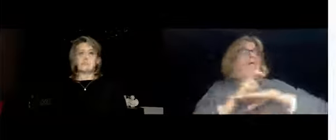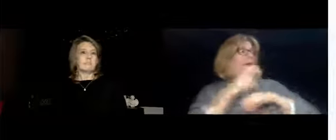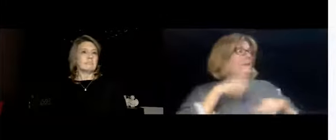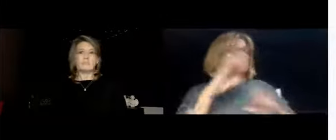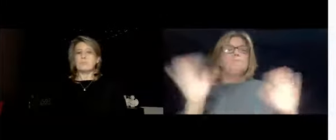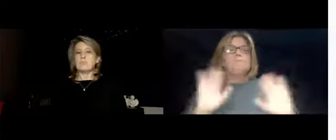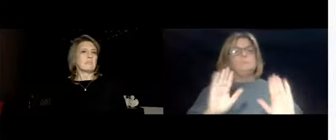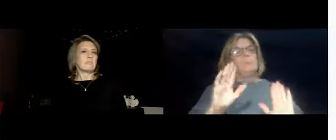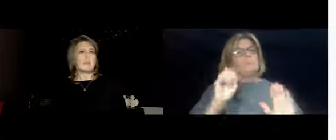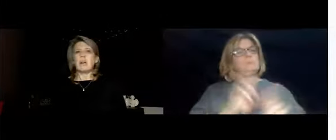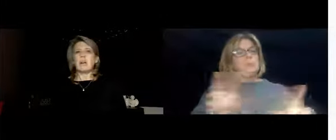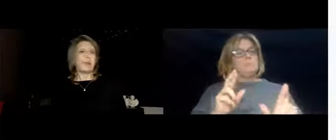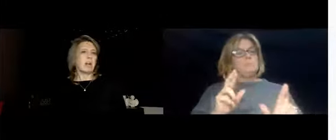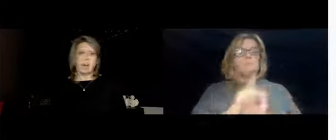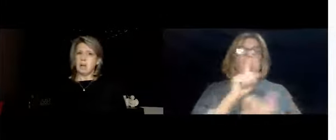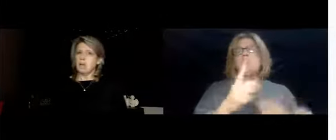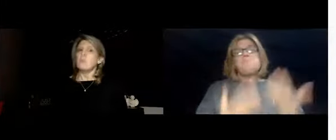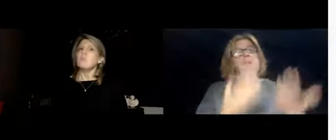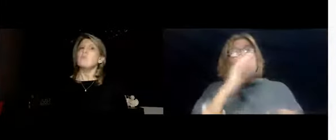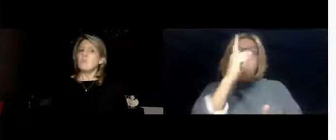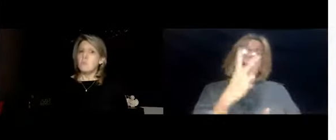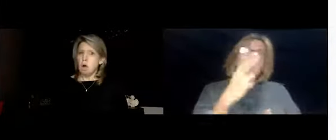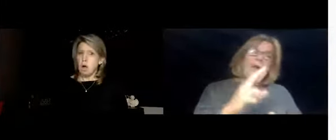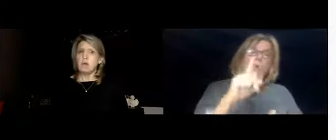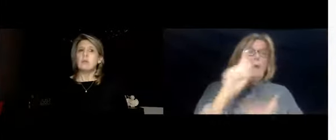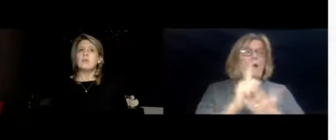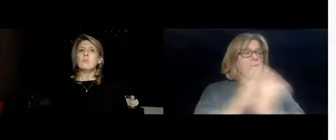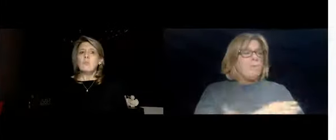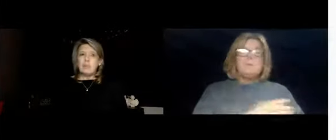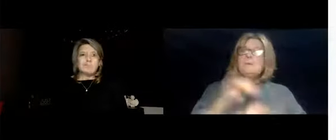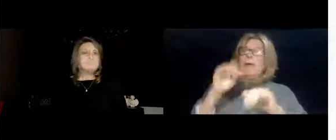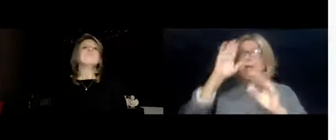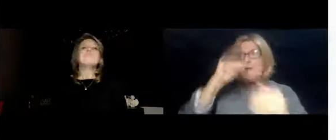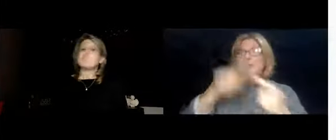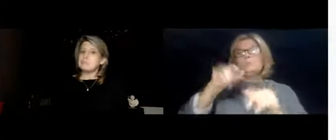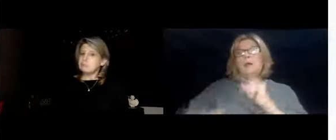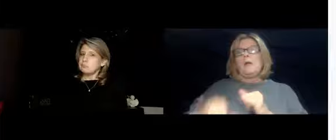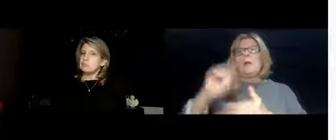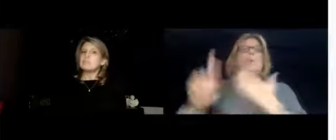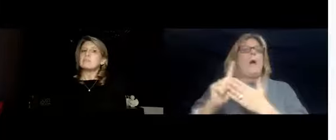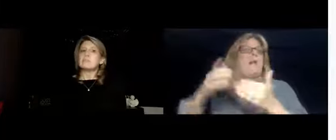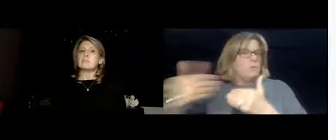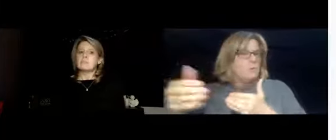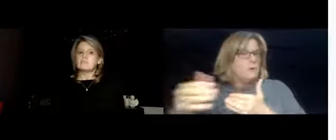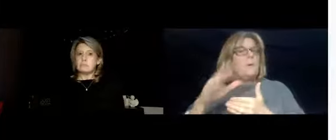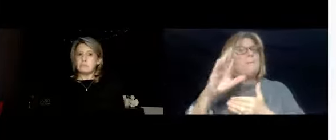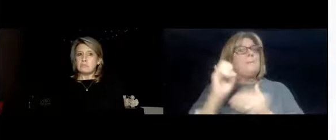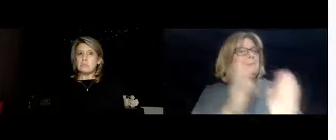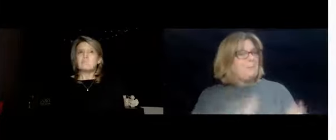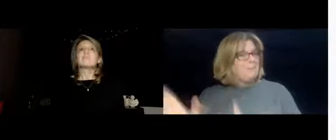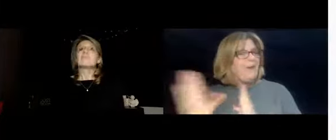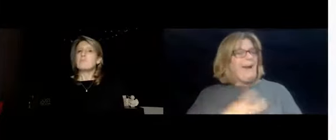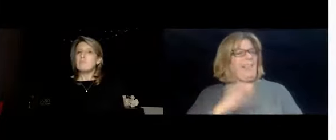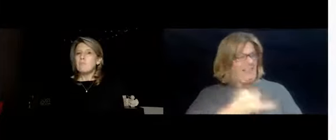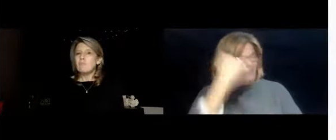11:30. That way you're not sitting there thinking, oh my gosh, when's this going to be over? You are mentally prepared for if